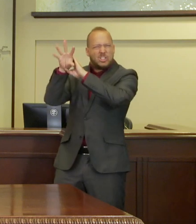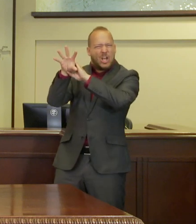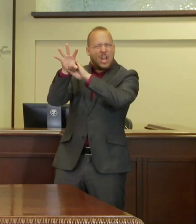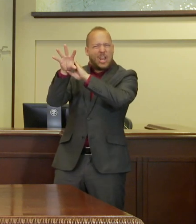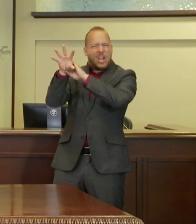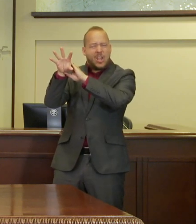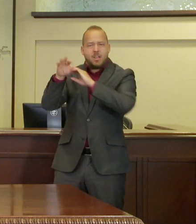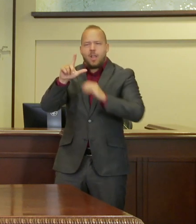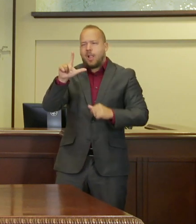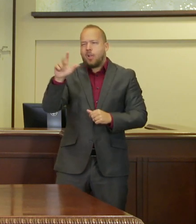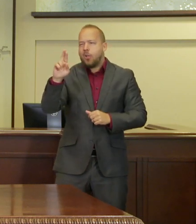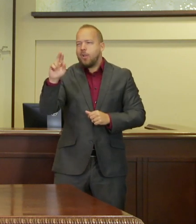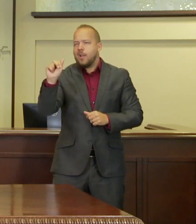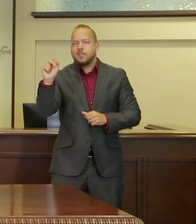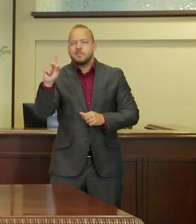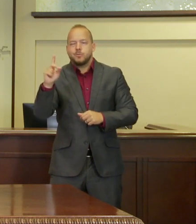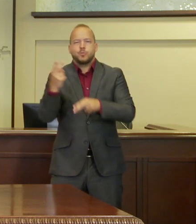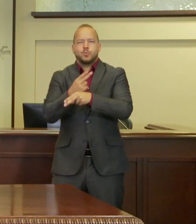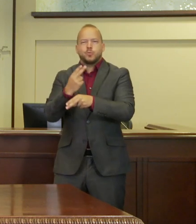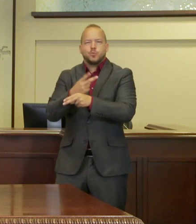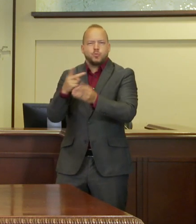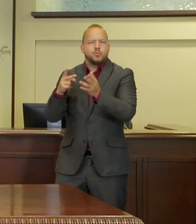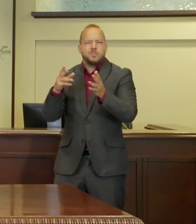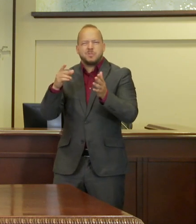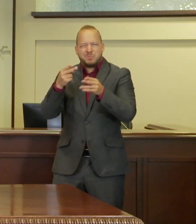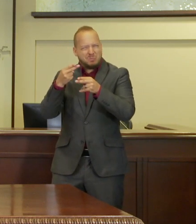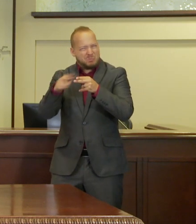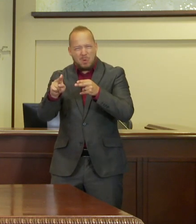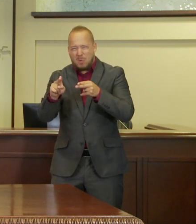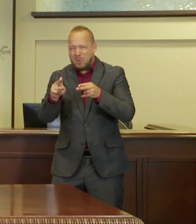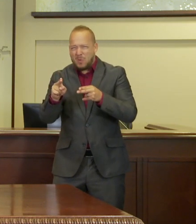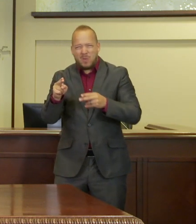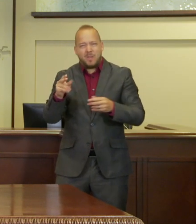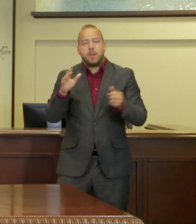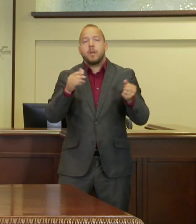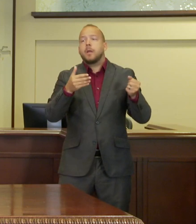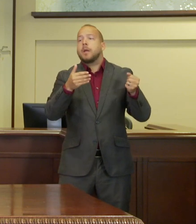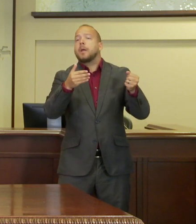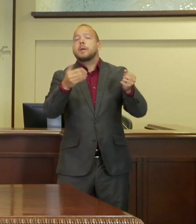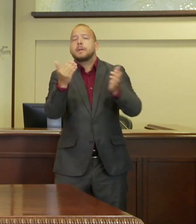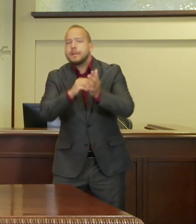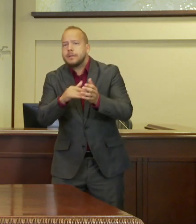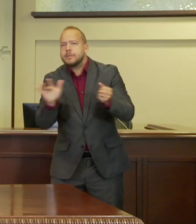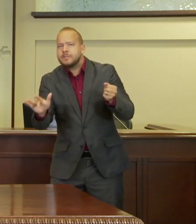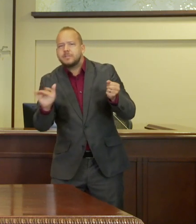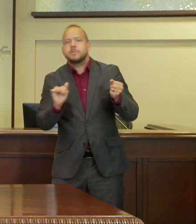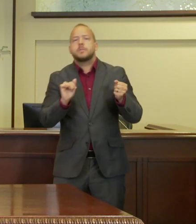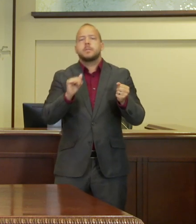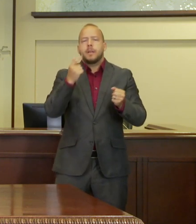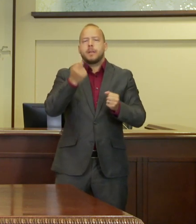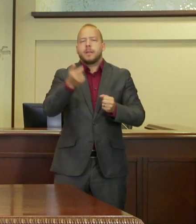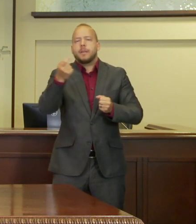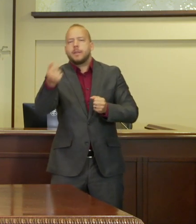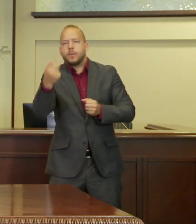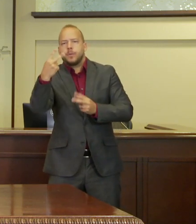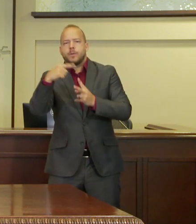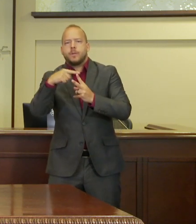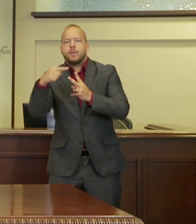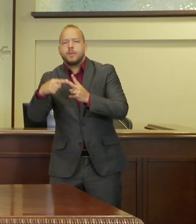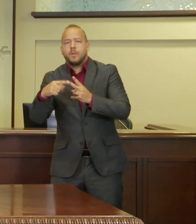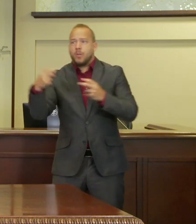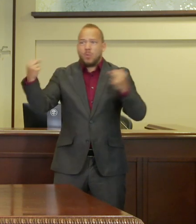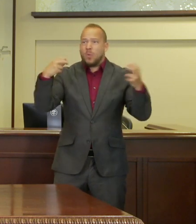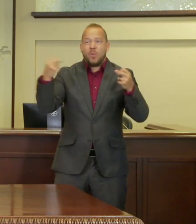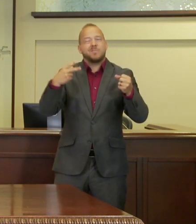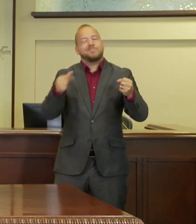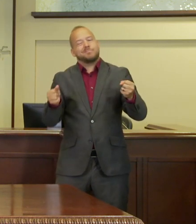LRAD briefly on a couple of different occasions as they were essentially under attack with objects being